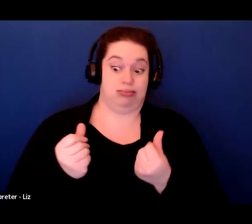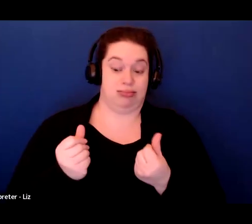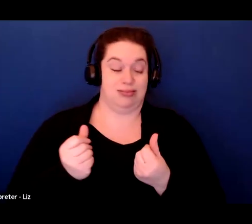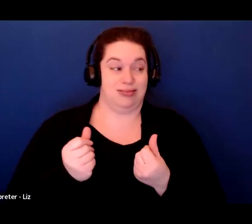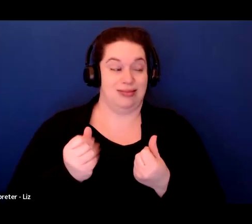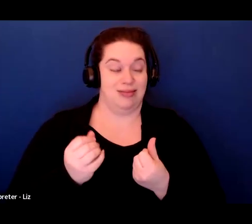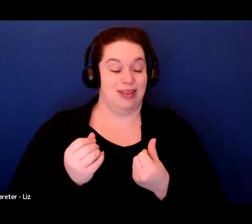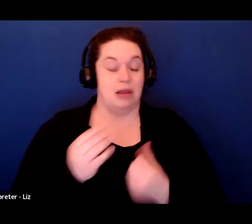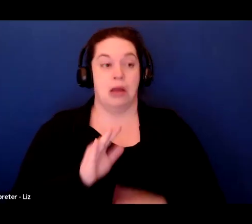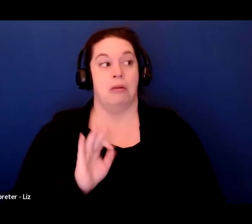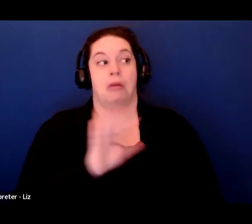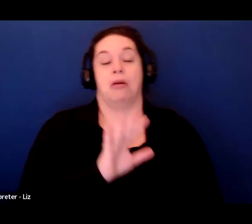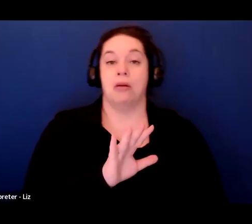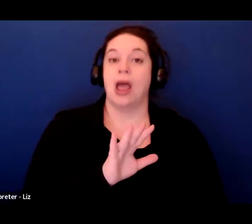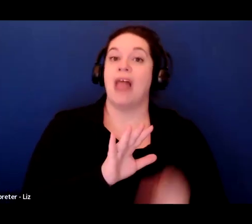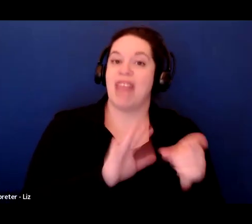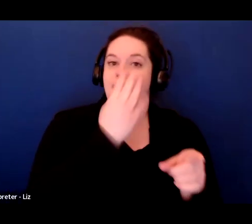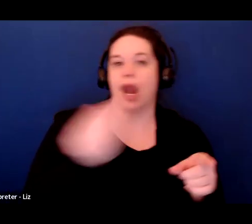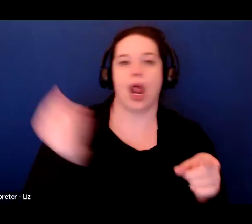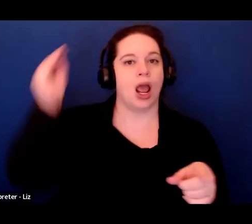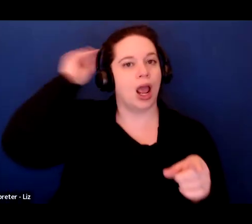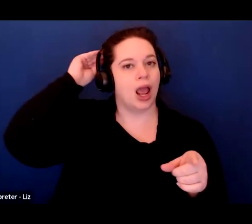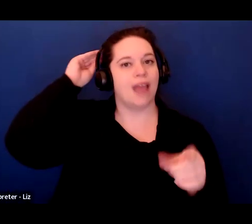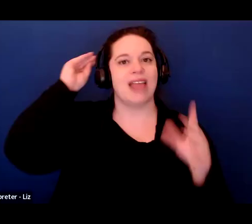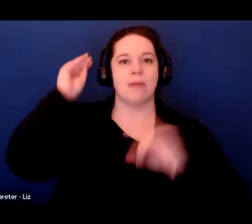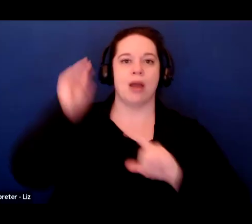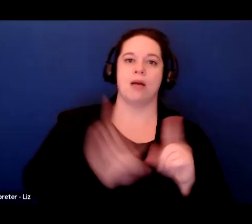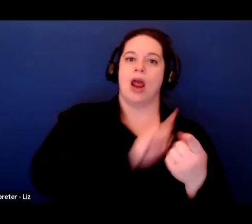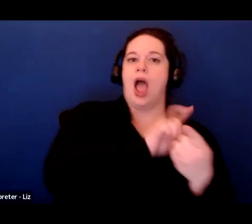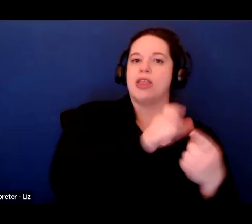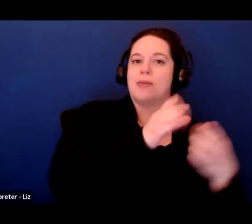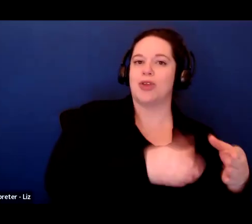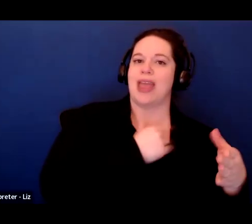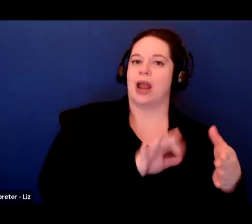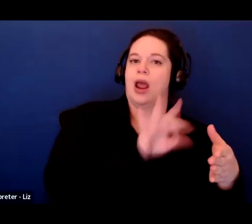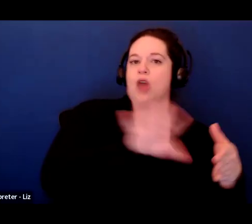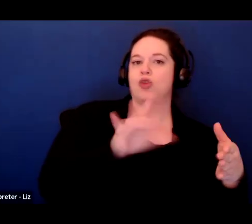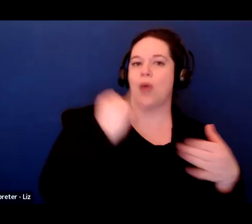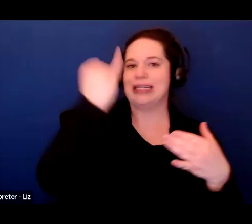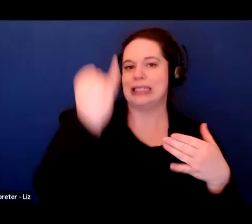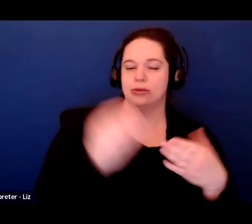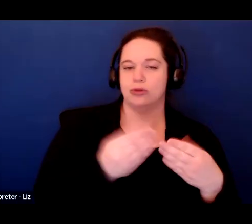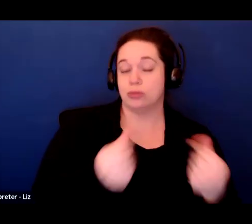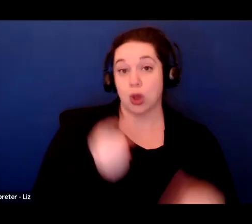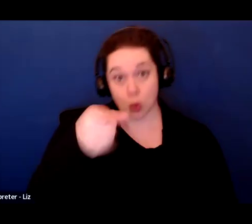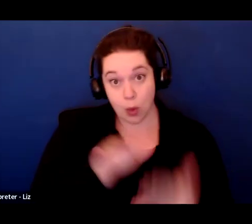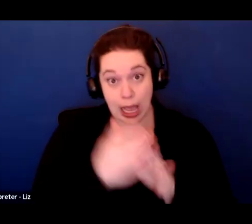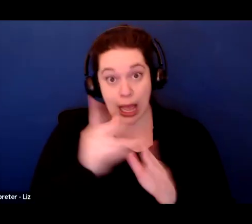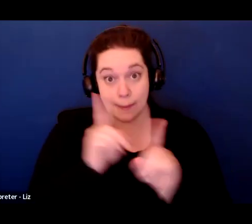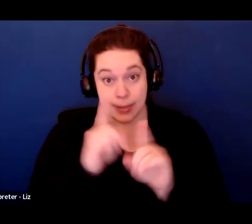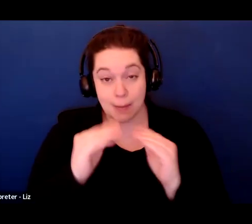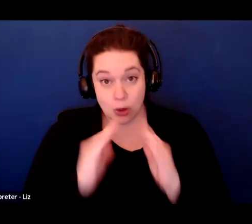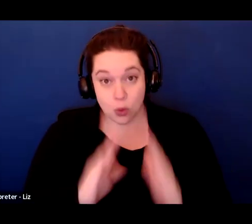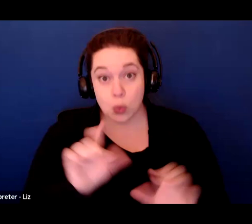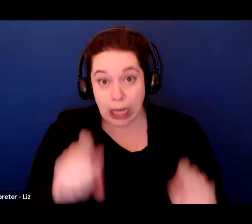and you might help somebody else through that same peer mentor. If you want to be a peer mentor, you can certainly volunteer to do that. They